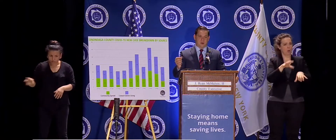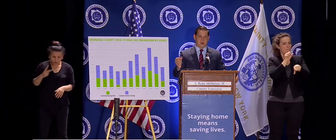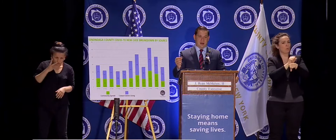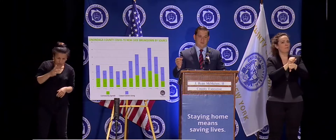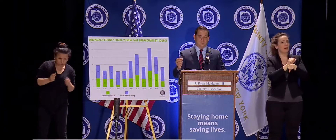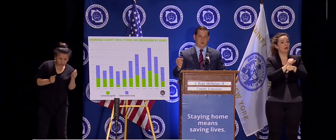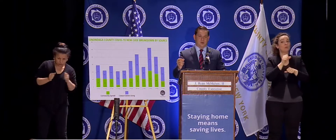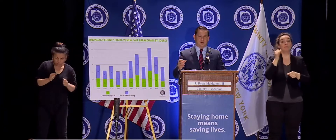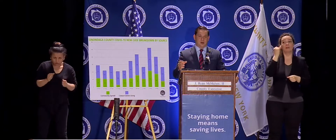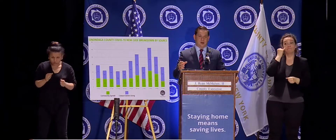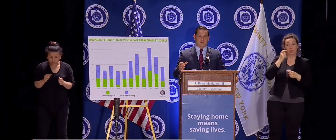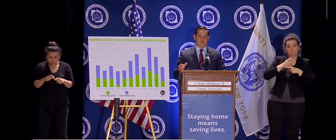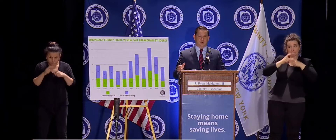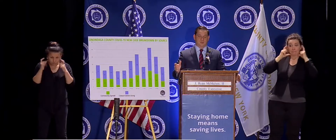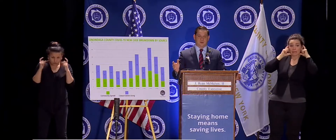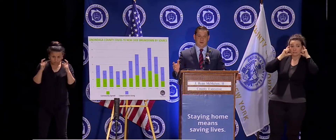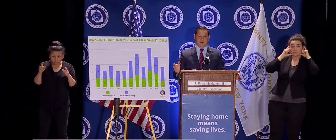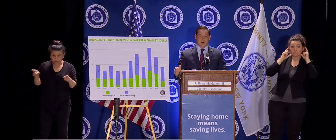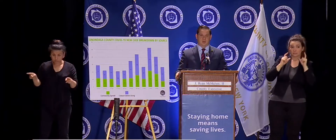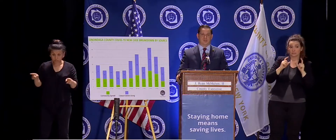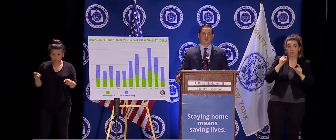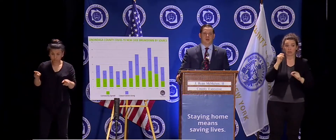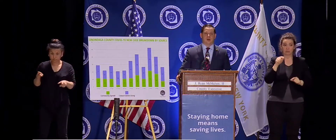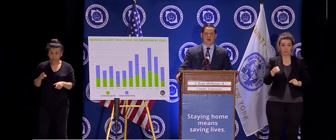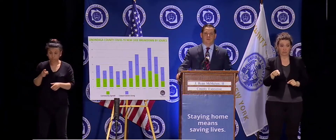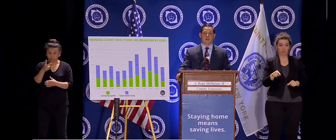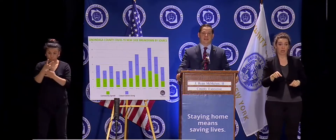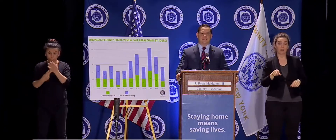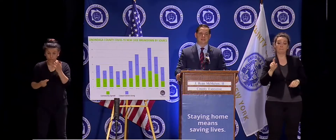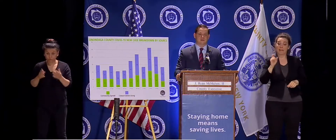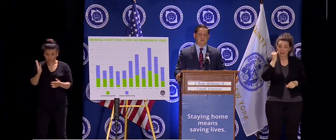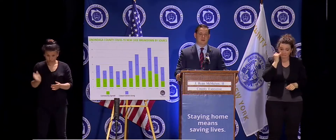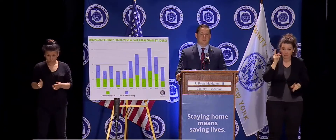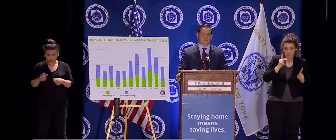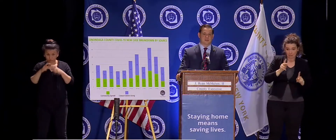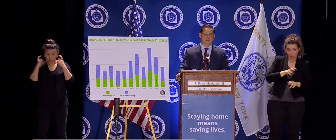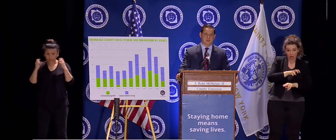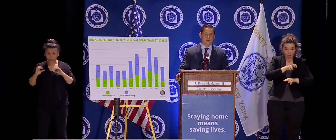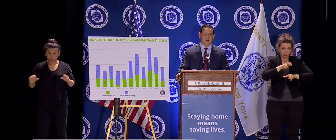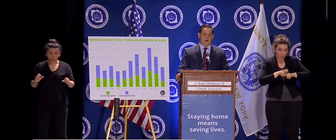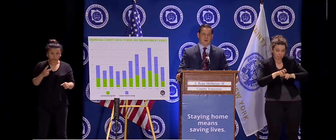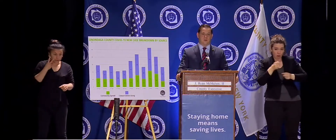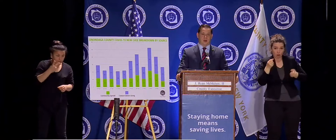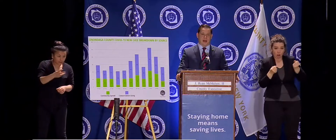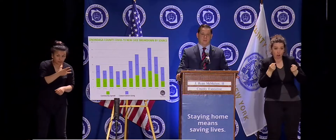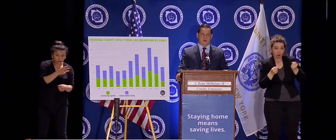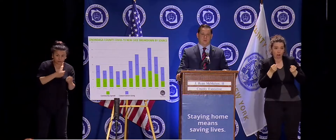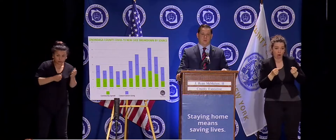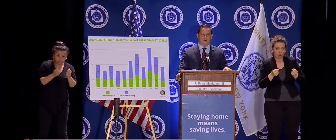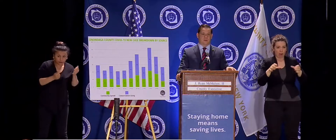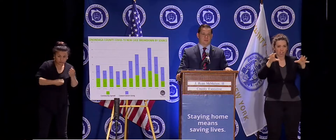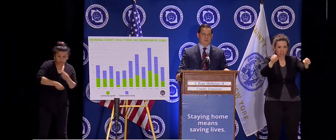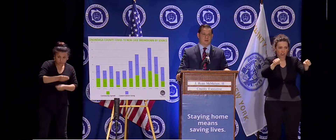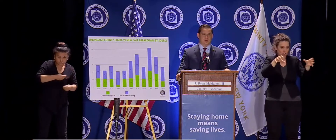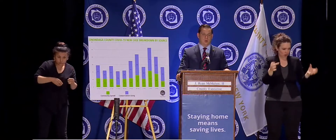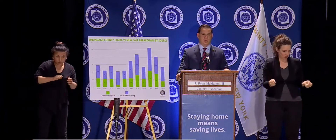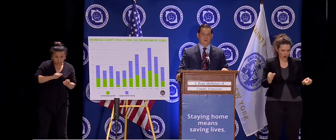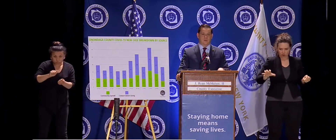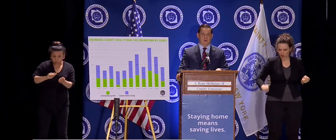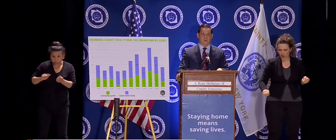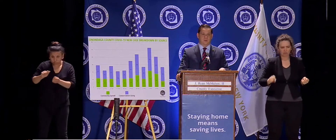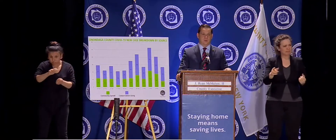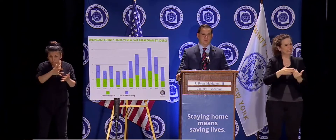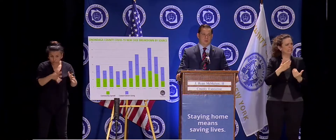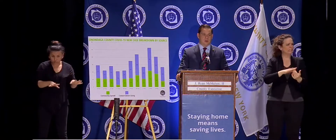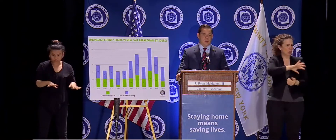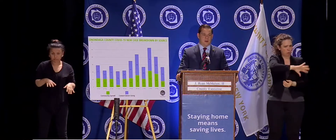down the car after. Showrooms are very large, very easy to physical distance. We're happy that we worked with the state of New York to